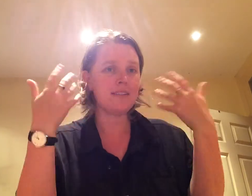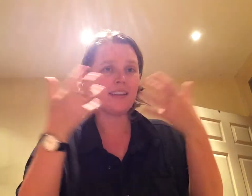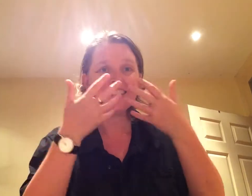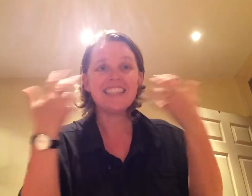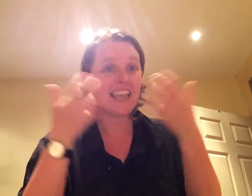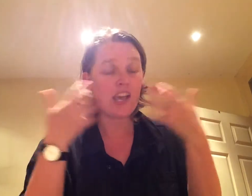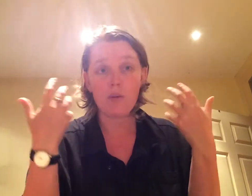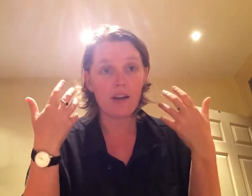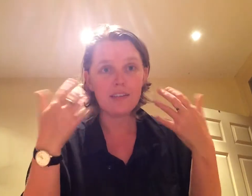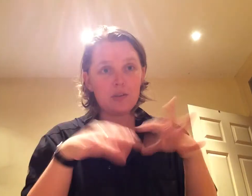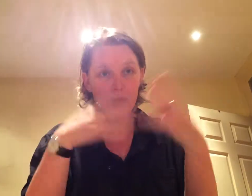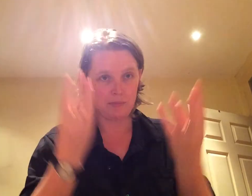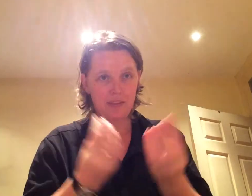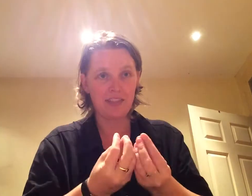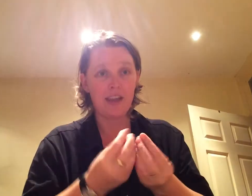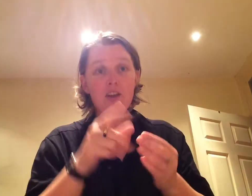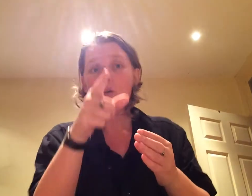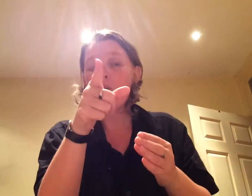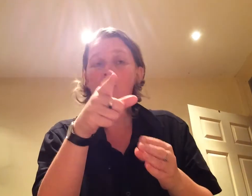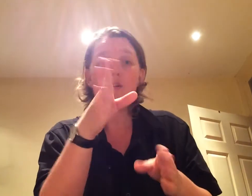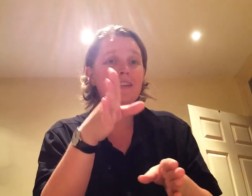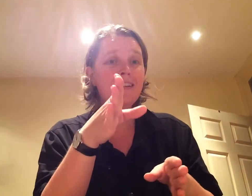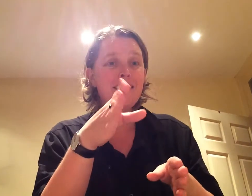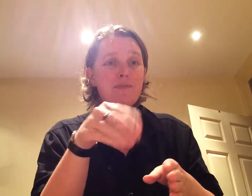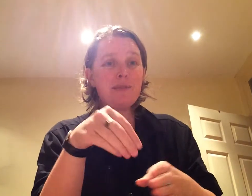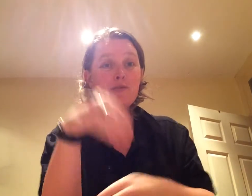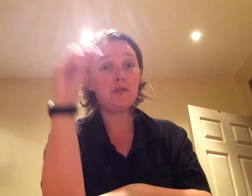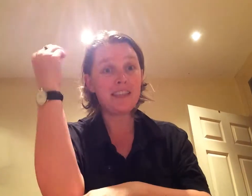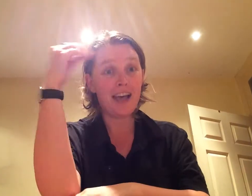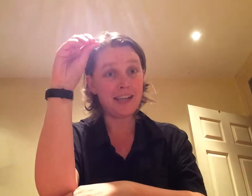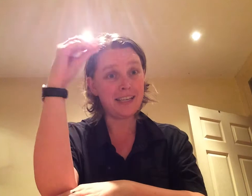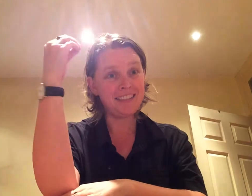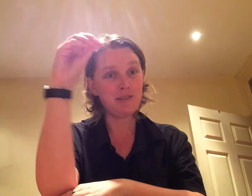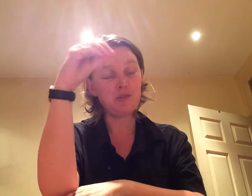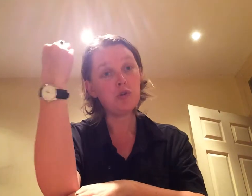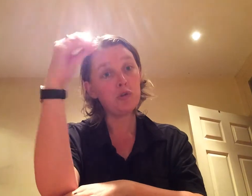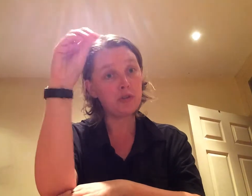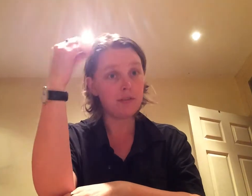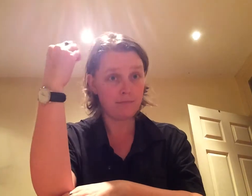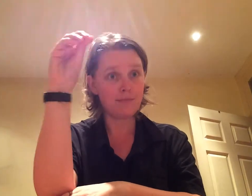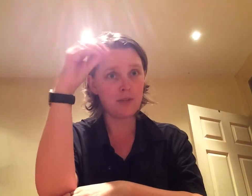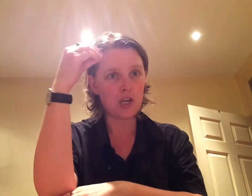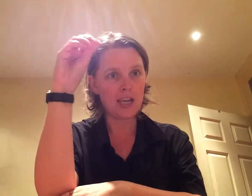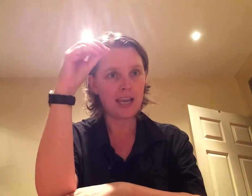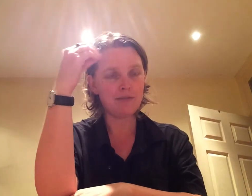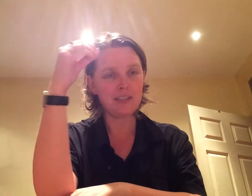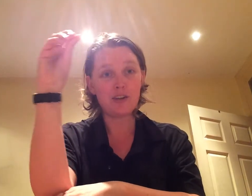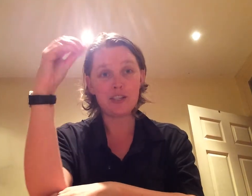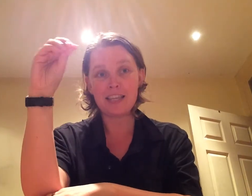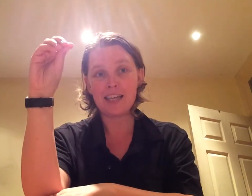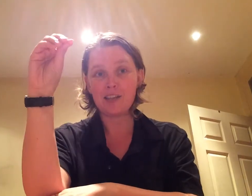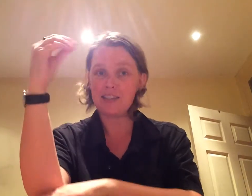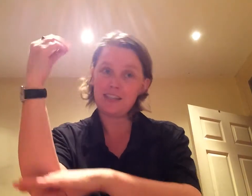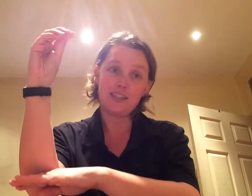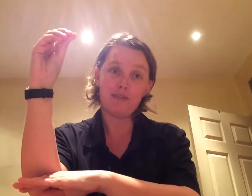say Sarah or something like that, or like Miss Gusani, we do goose. Okay, Sarah Gusani, because that's the sign for